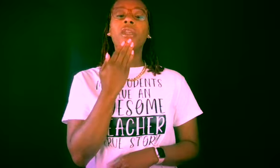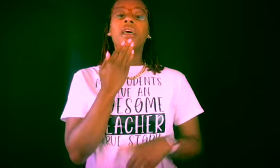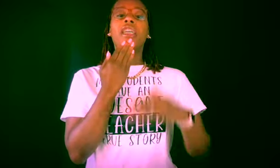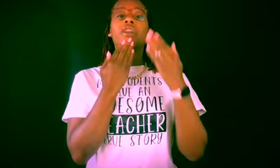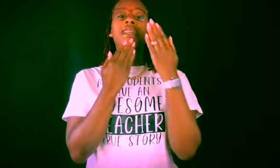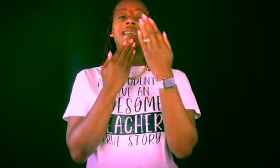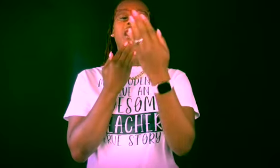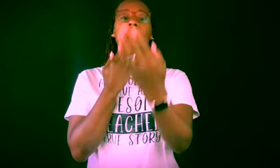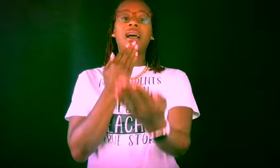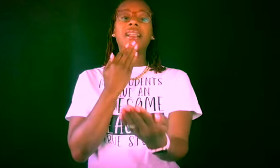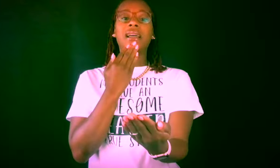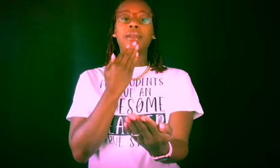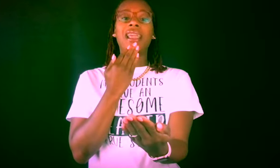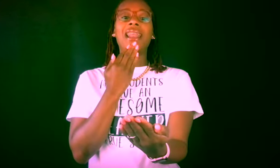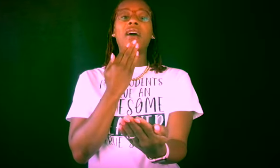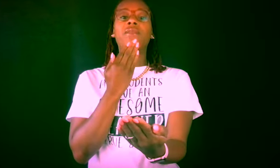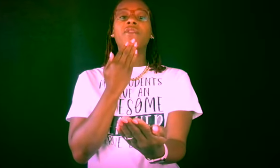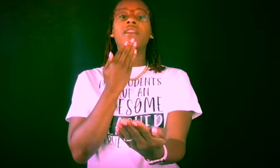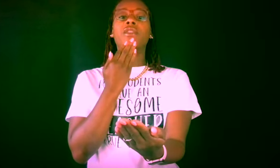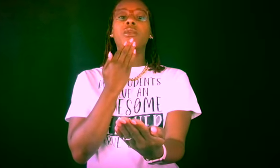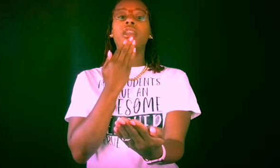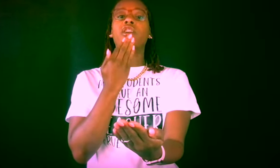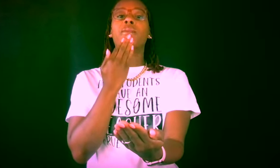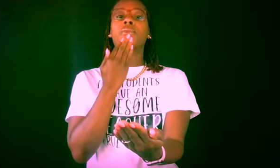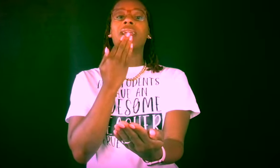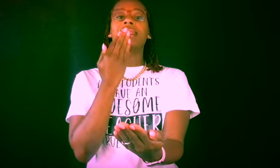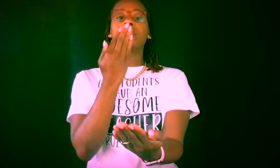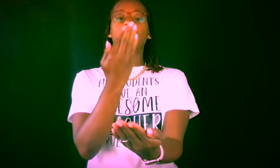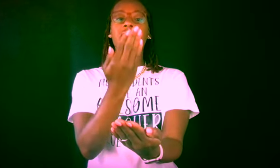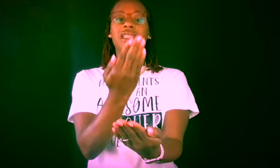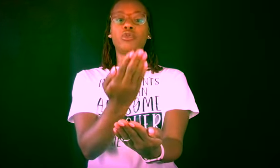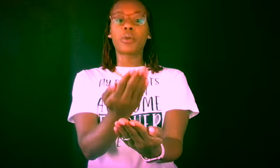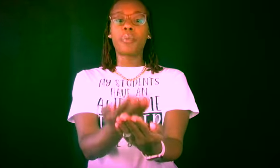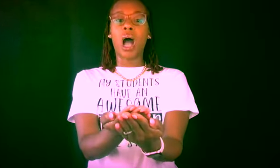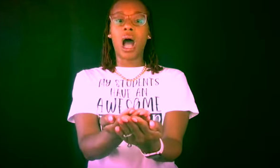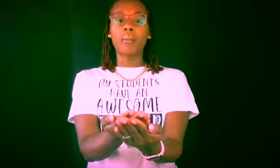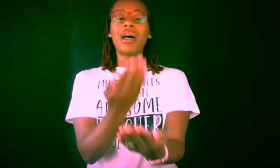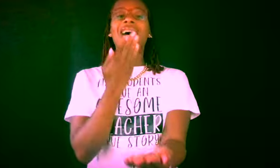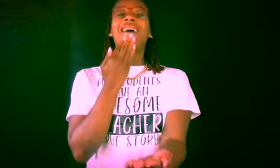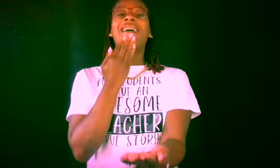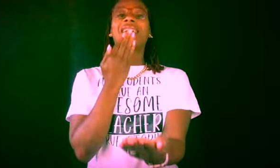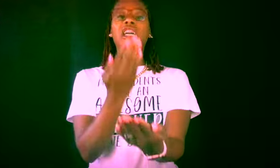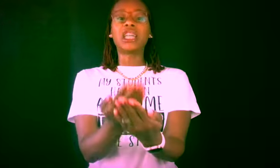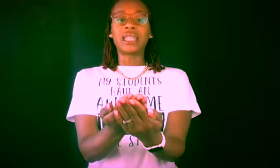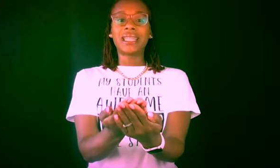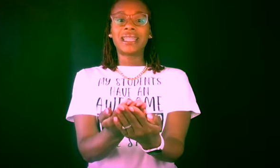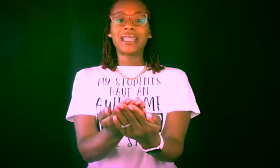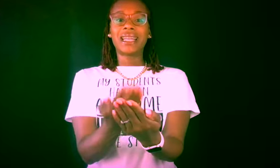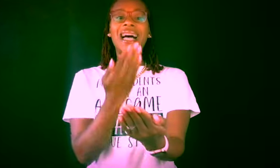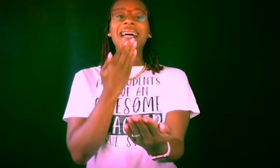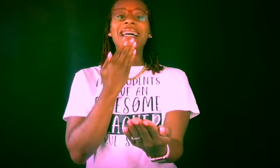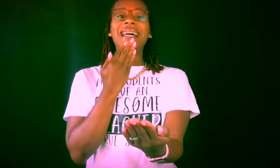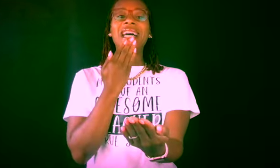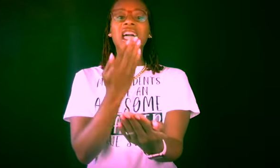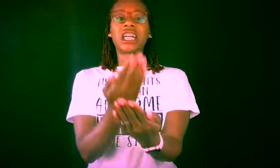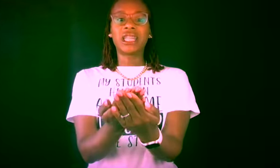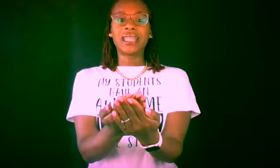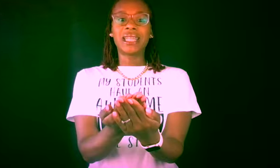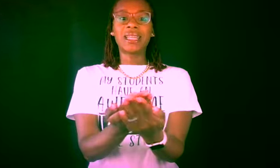and you're going to take your non-dominant hand out in front of you, and you're going to bring this one into your palm. Good. Good. I'm